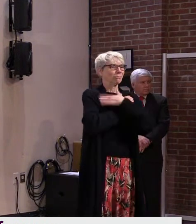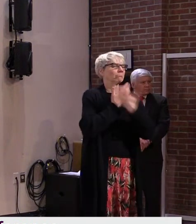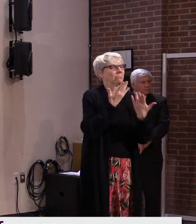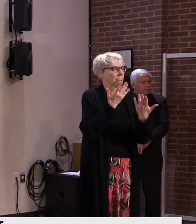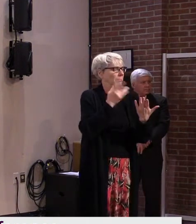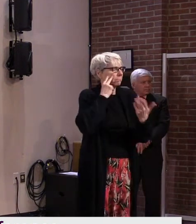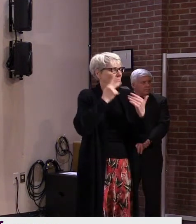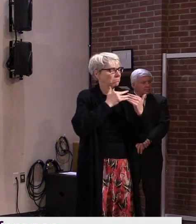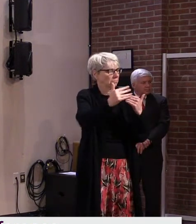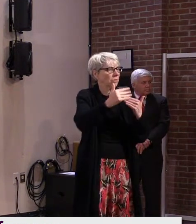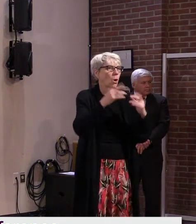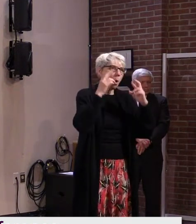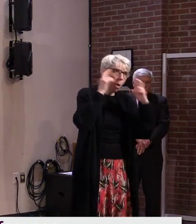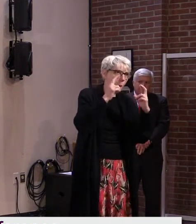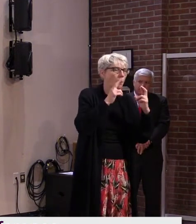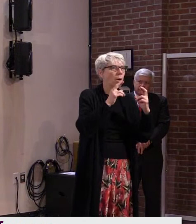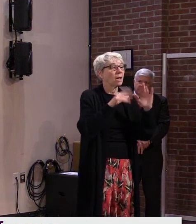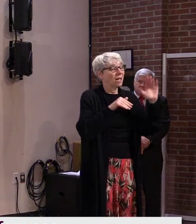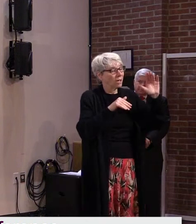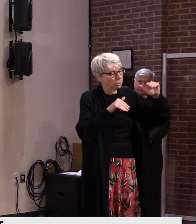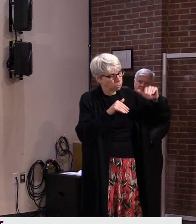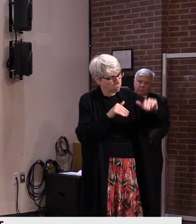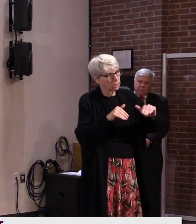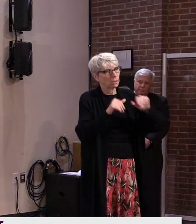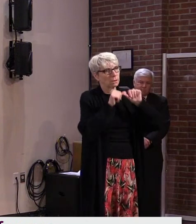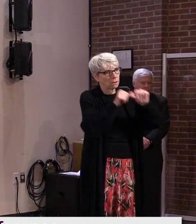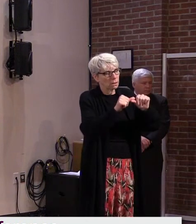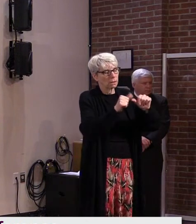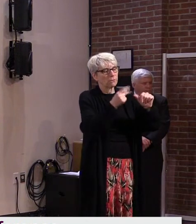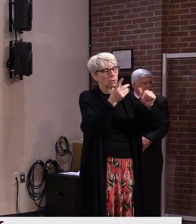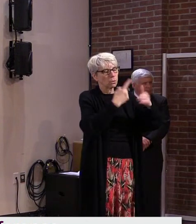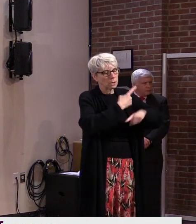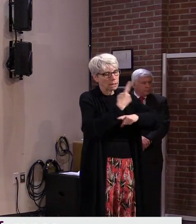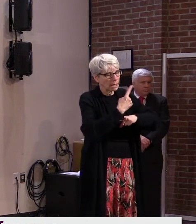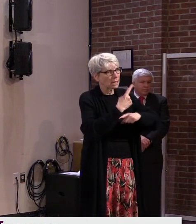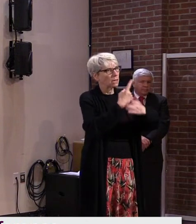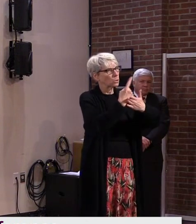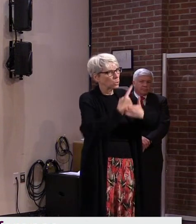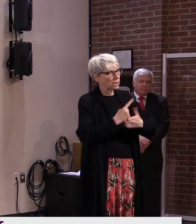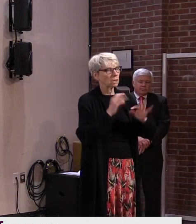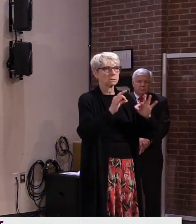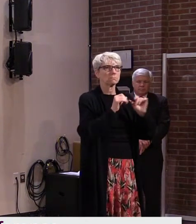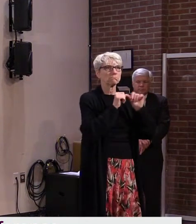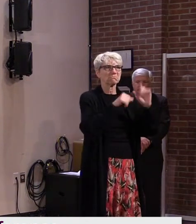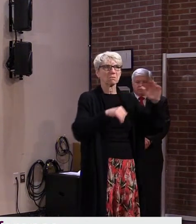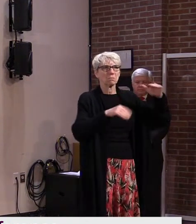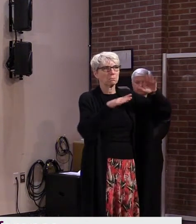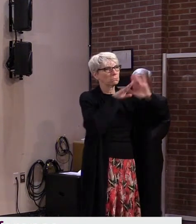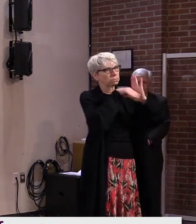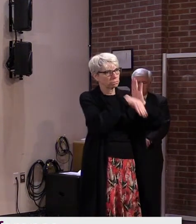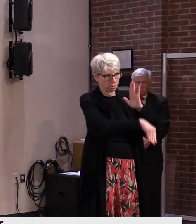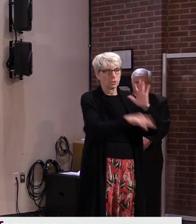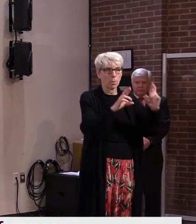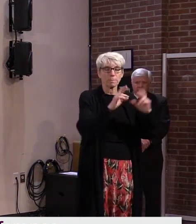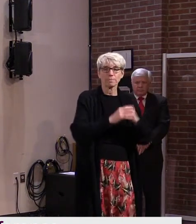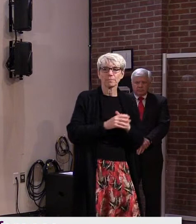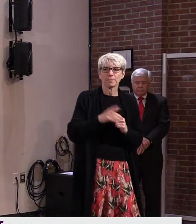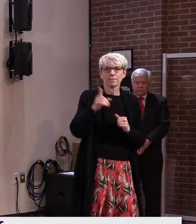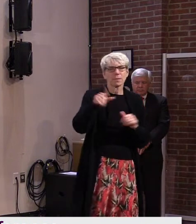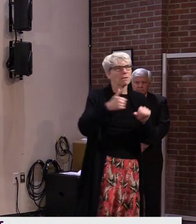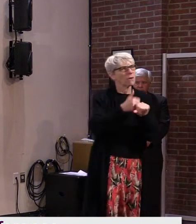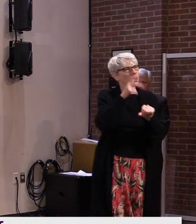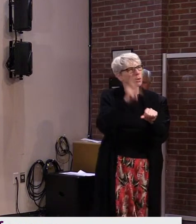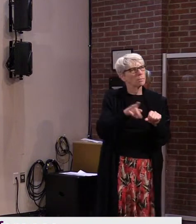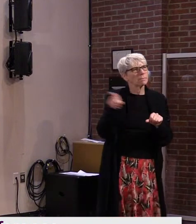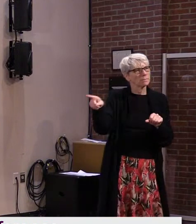replicate this over the next few days and the next few weeks. So, Governor, sort of a follow to that question. For months, Vermont has done